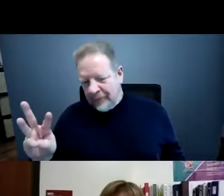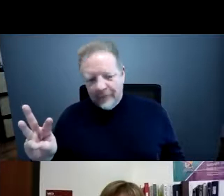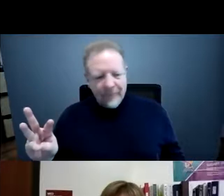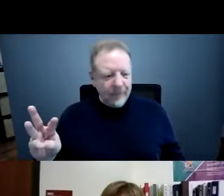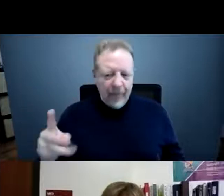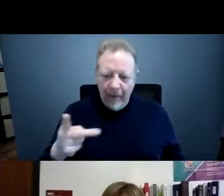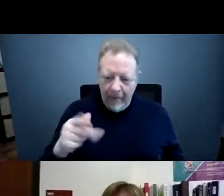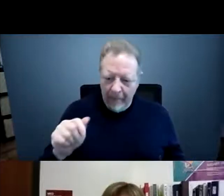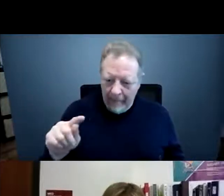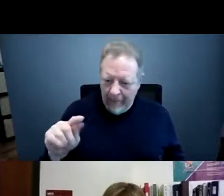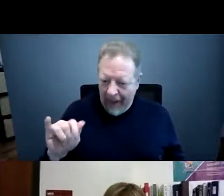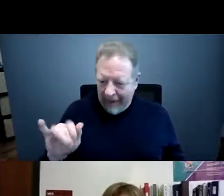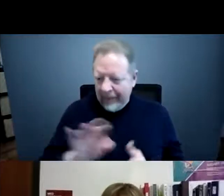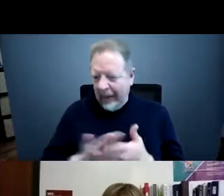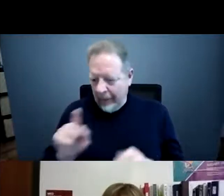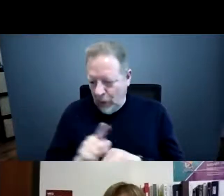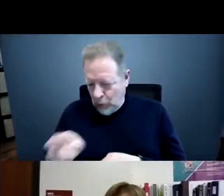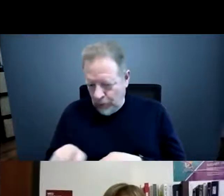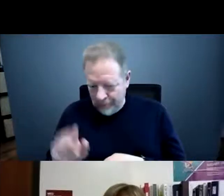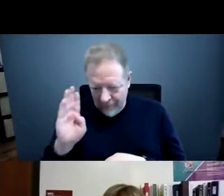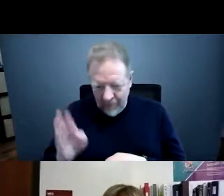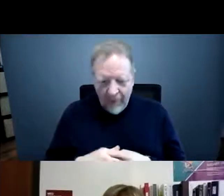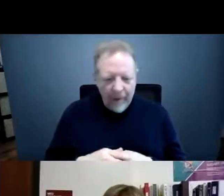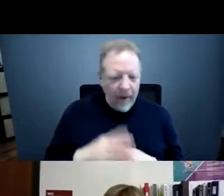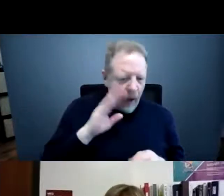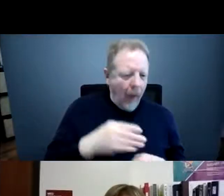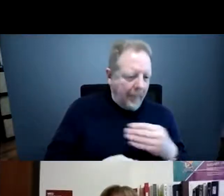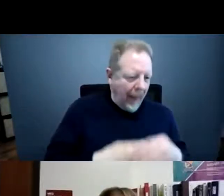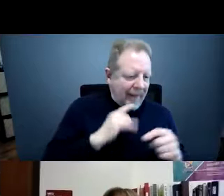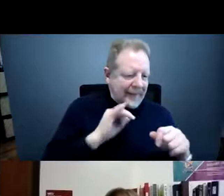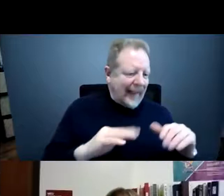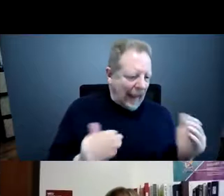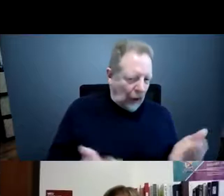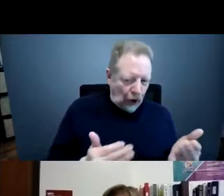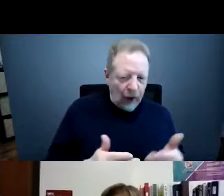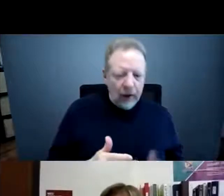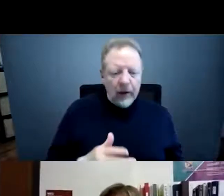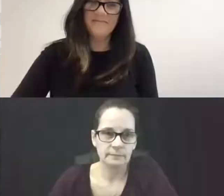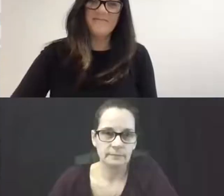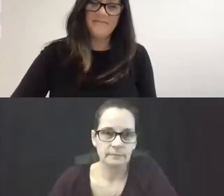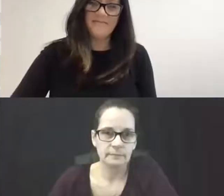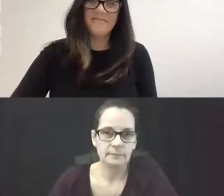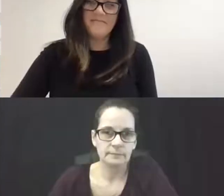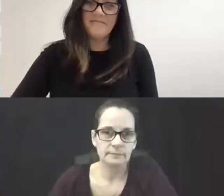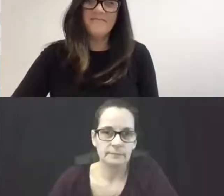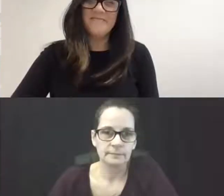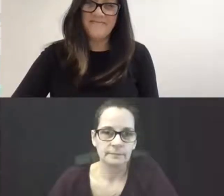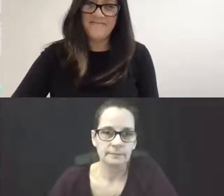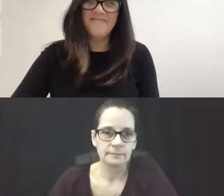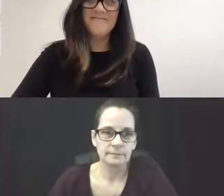Penny, nice to meet you. I know Bethany's here, Ernest, and Simon,